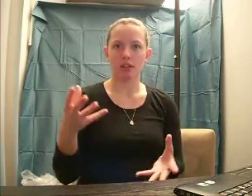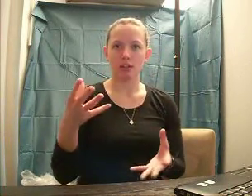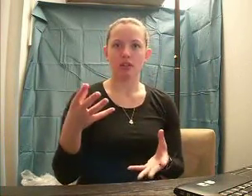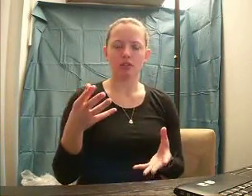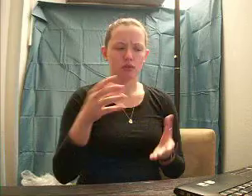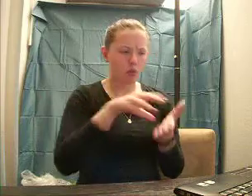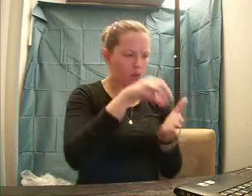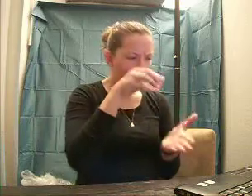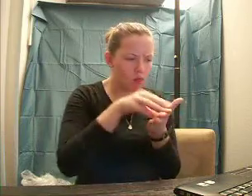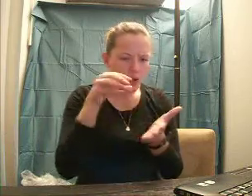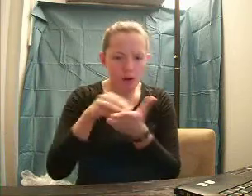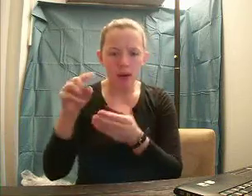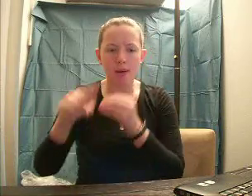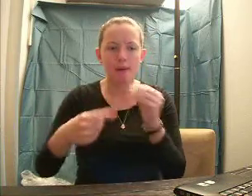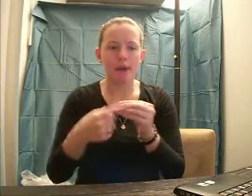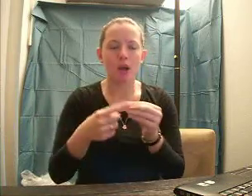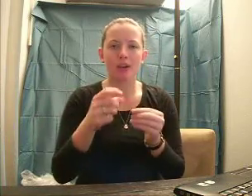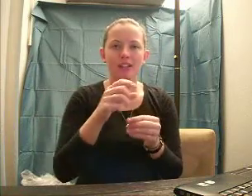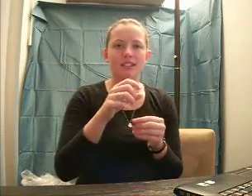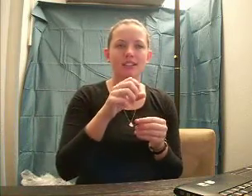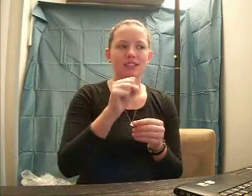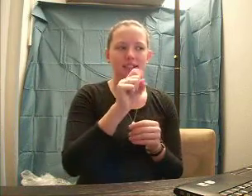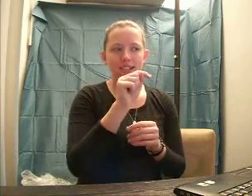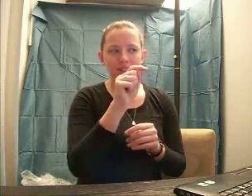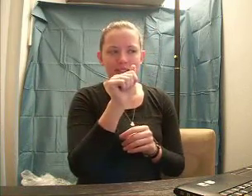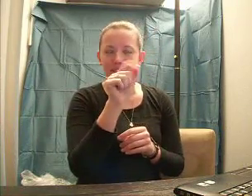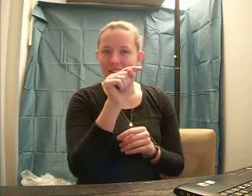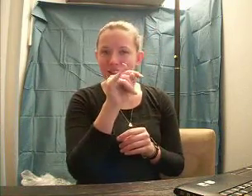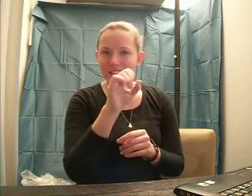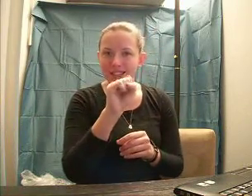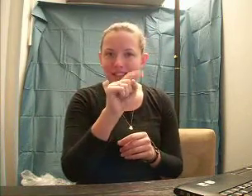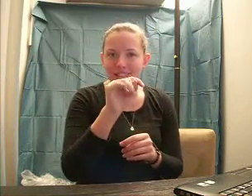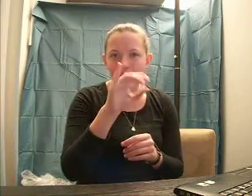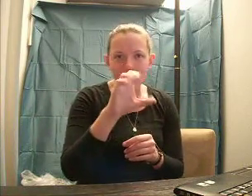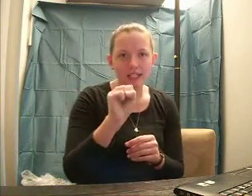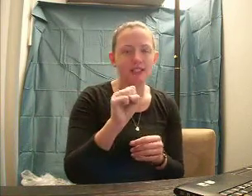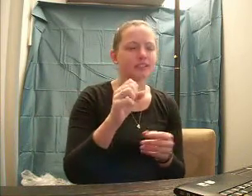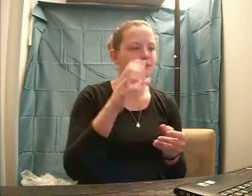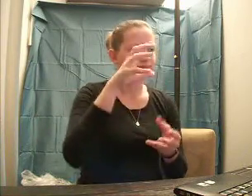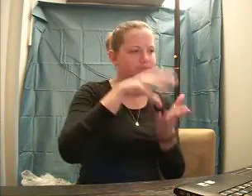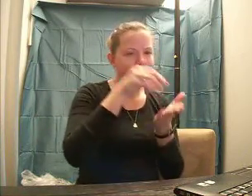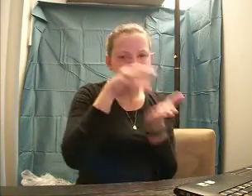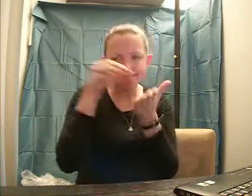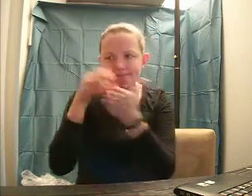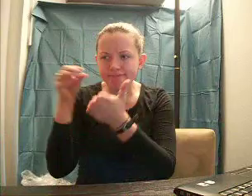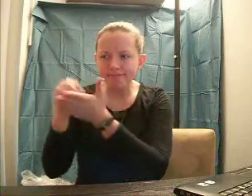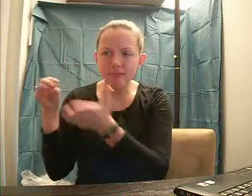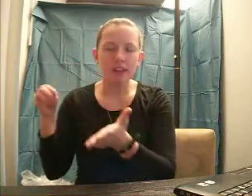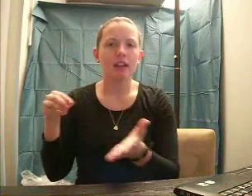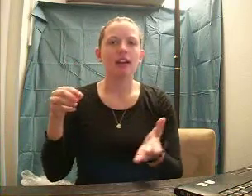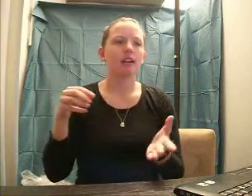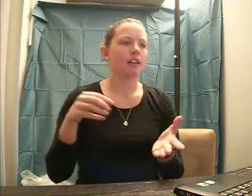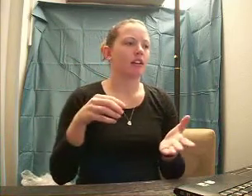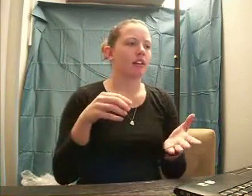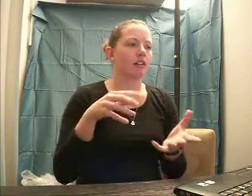lay that down. But we also learn about how noisy our own sensory apparatus is, and then combine those in a real Bayesian